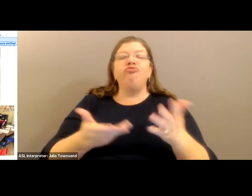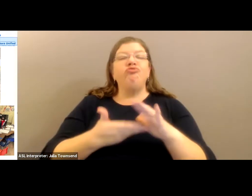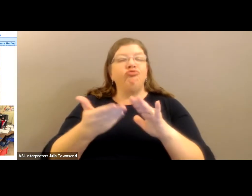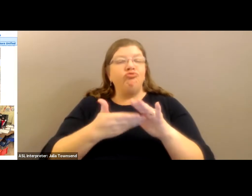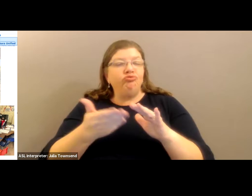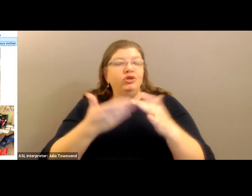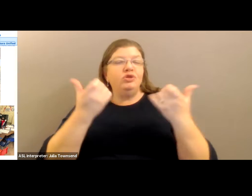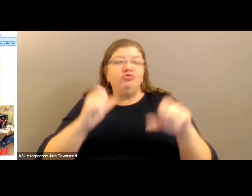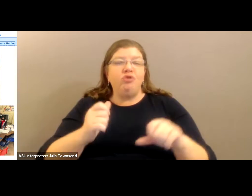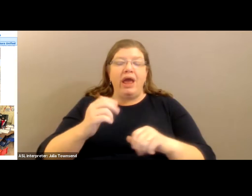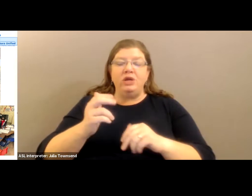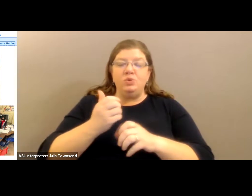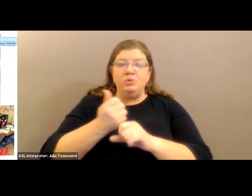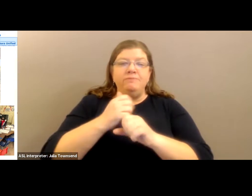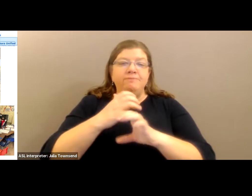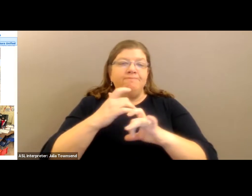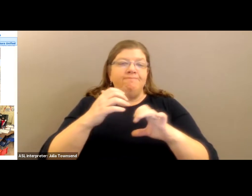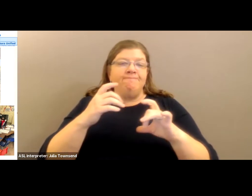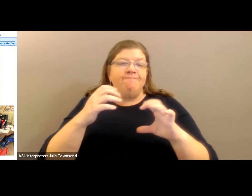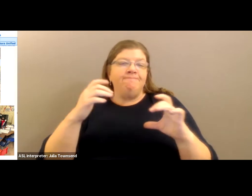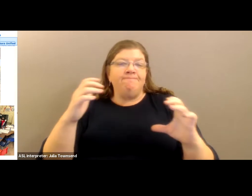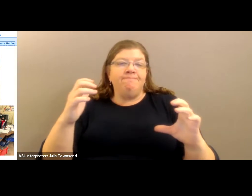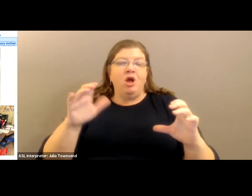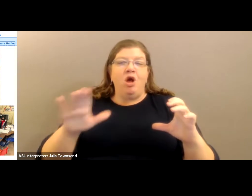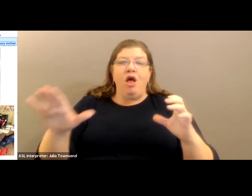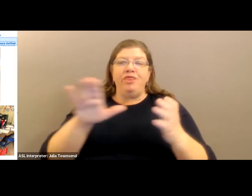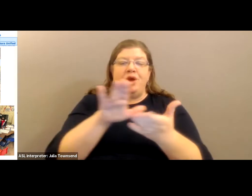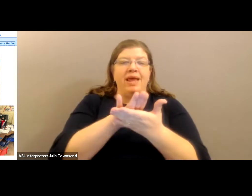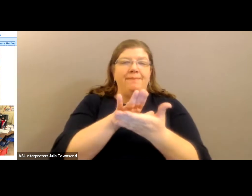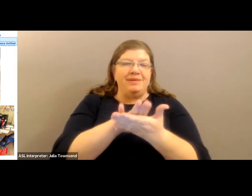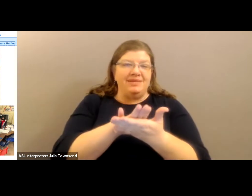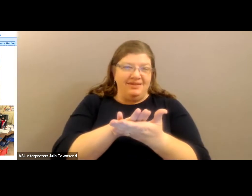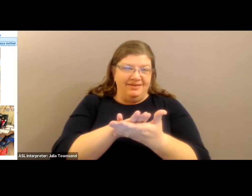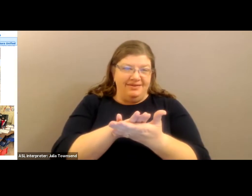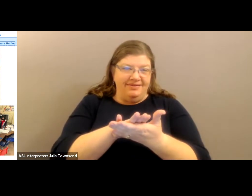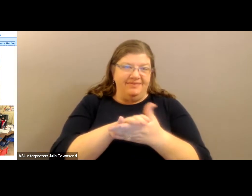trying to build capacity on their campuses.